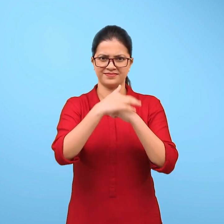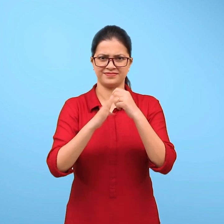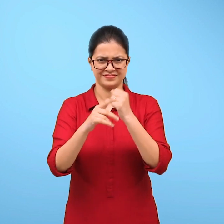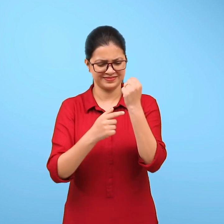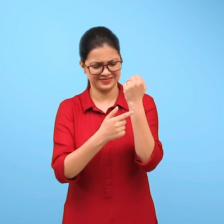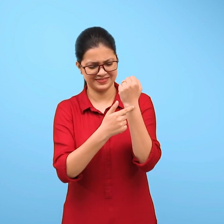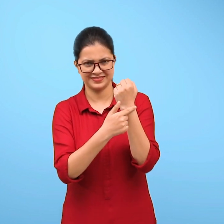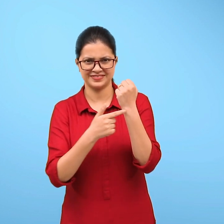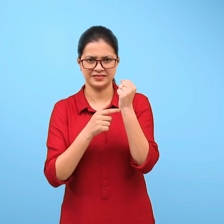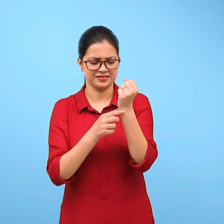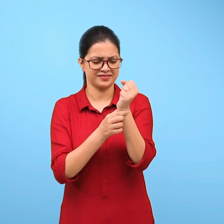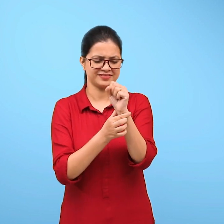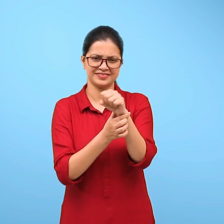Is your wrist flexible?